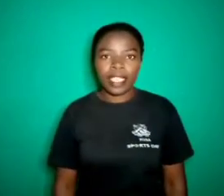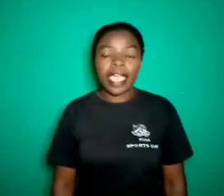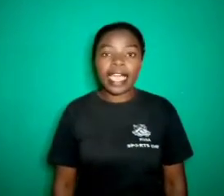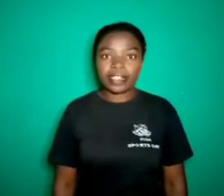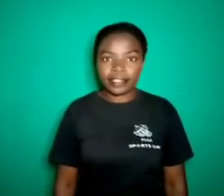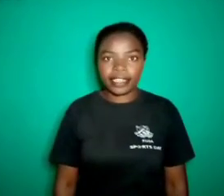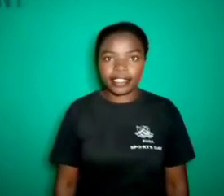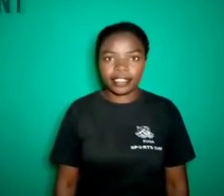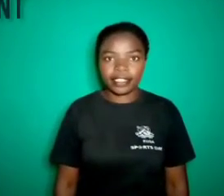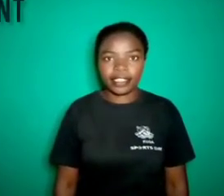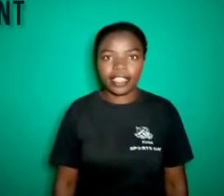Accident,